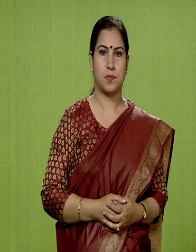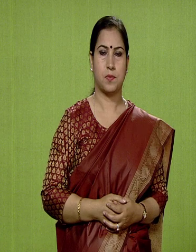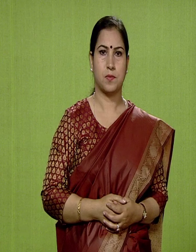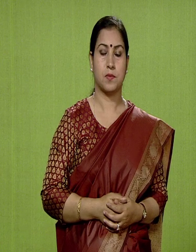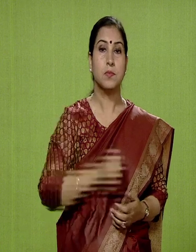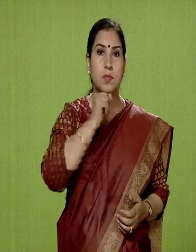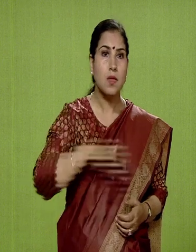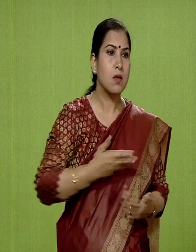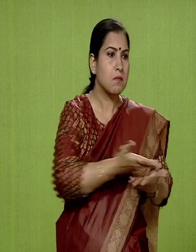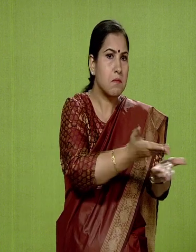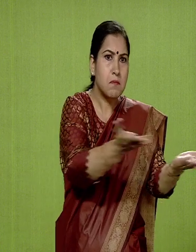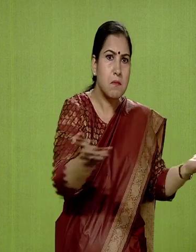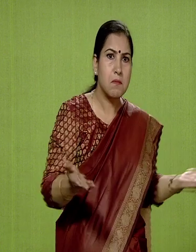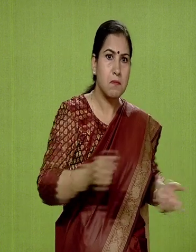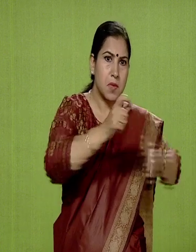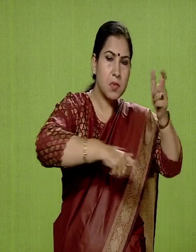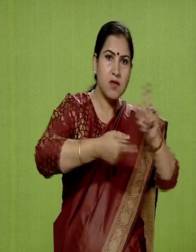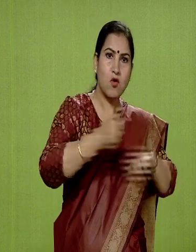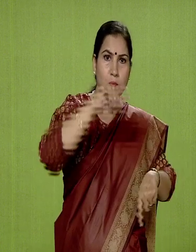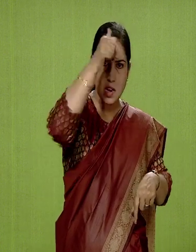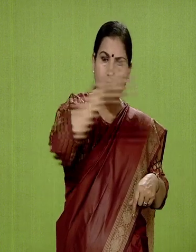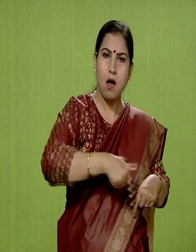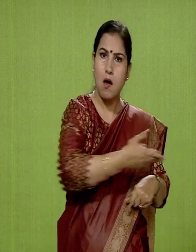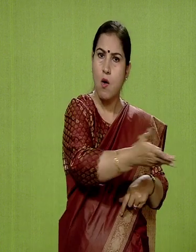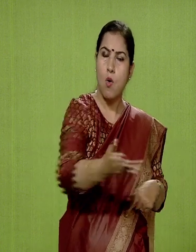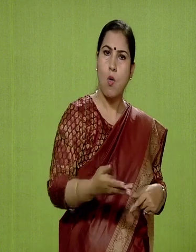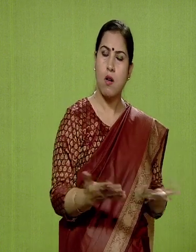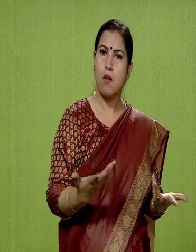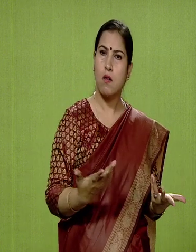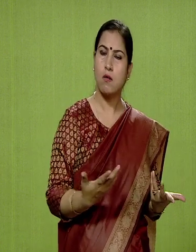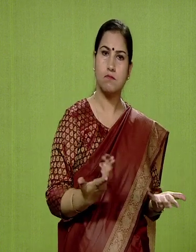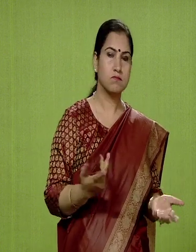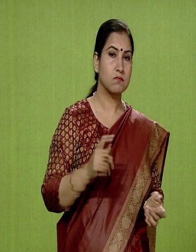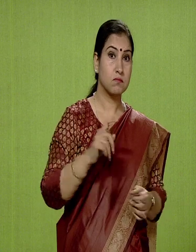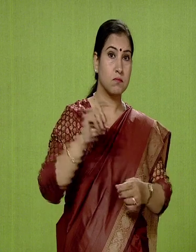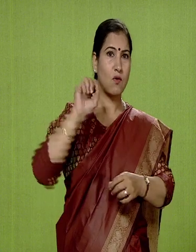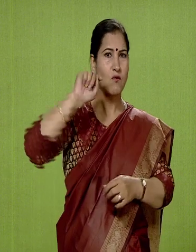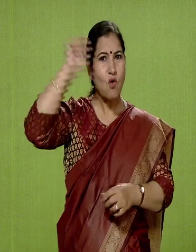The young generation of Indians was especially against the British policies.